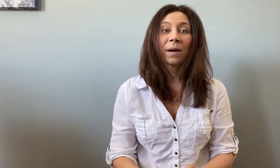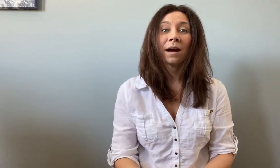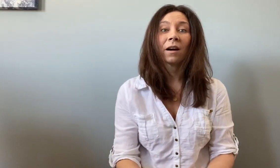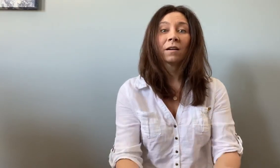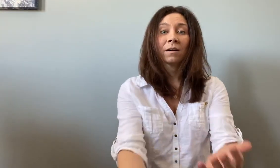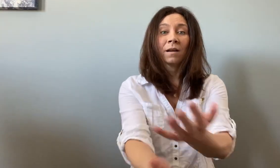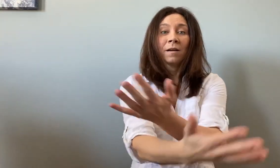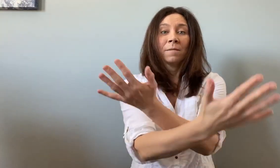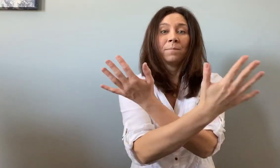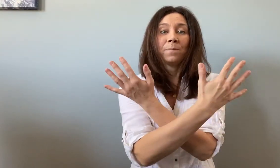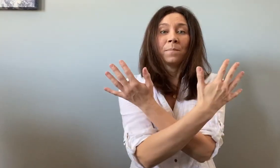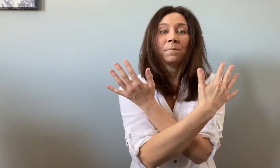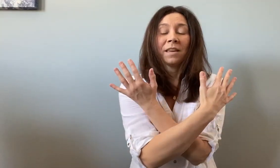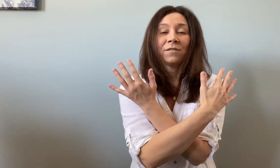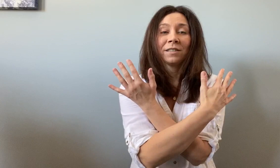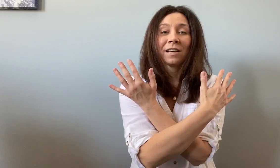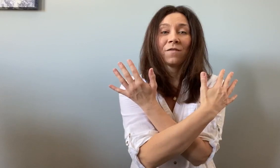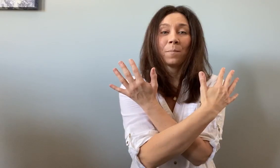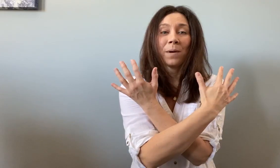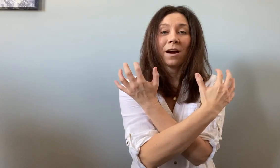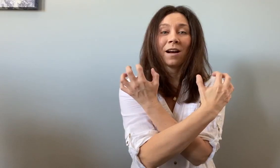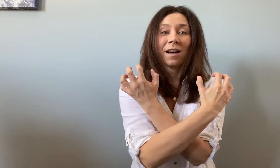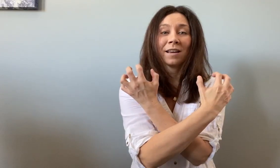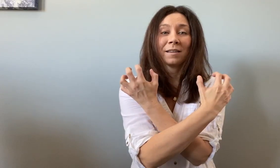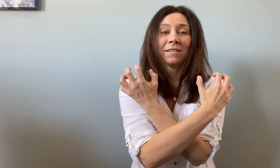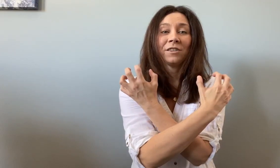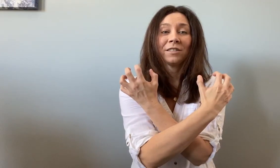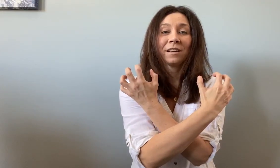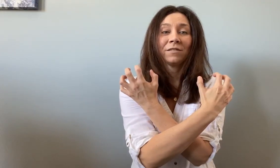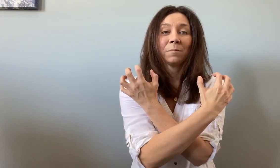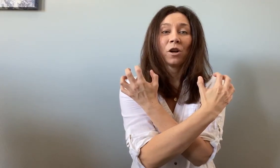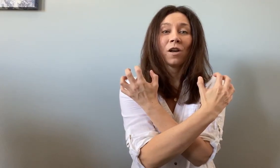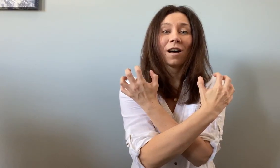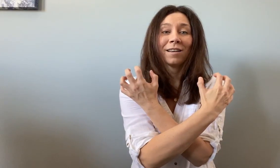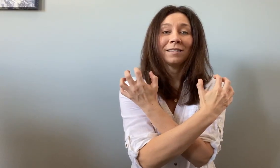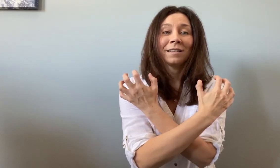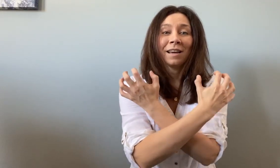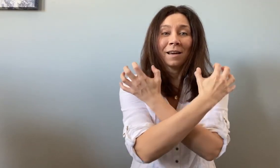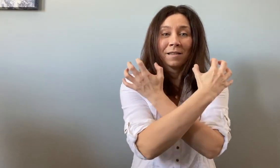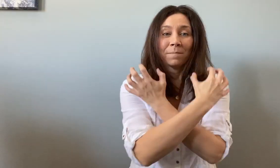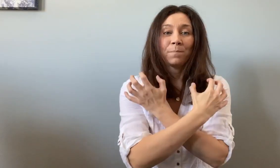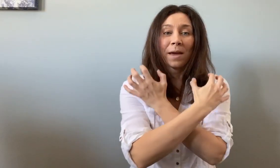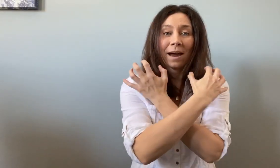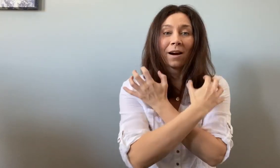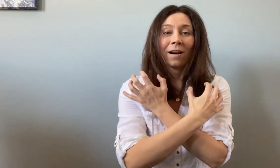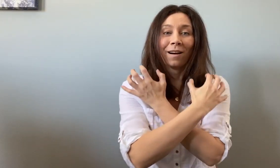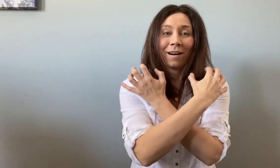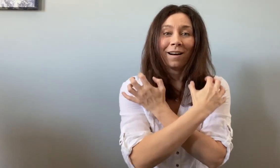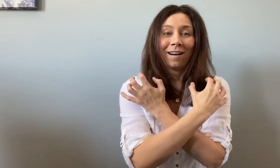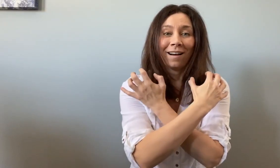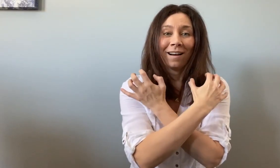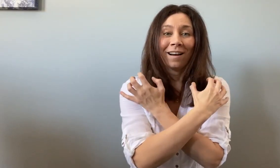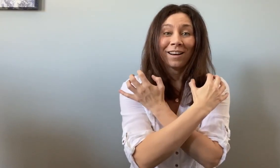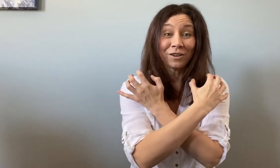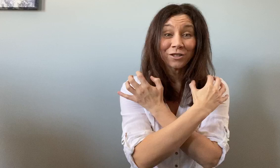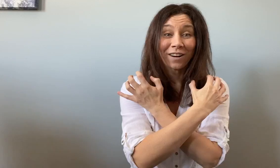bear, give yourself a bear hug and give yourself some claws. Bear. You try